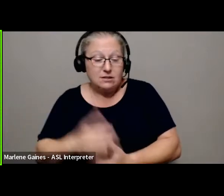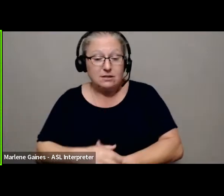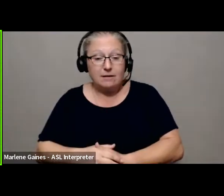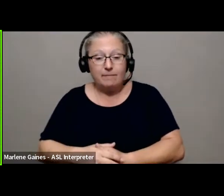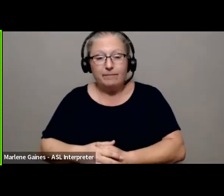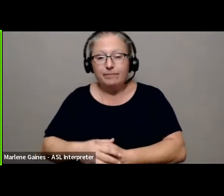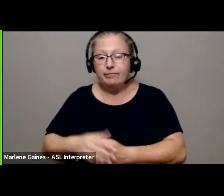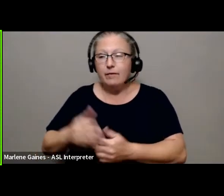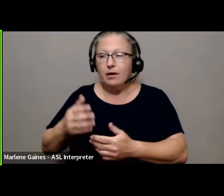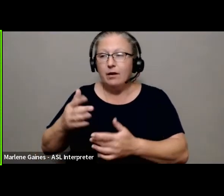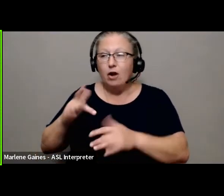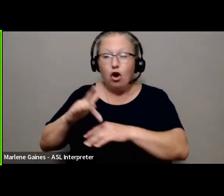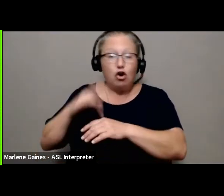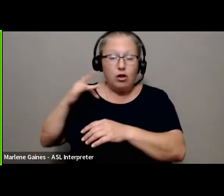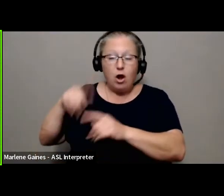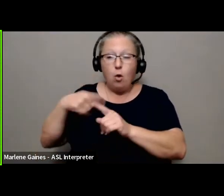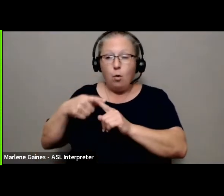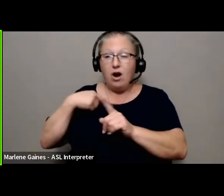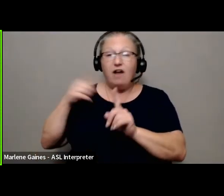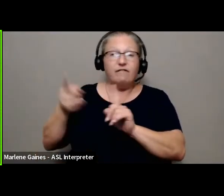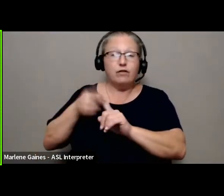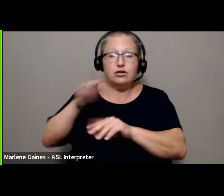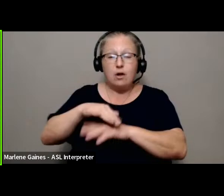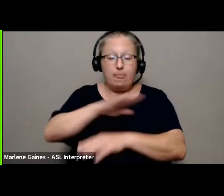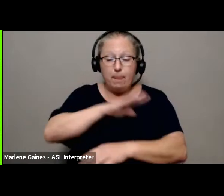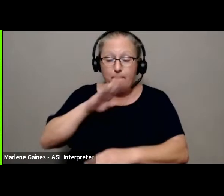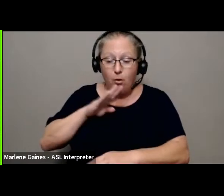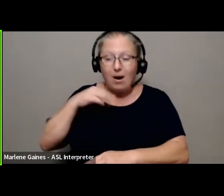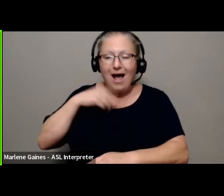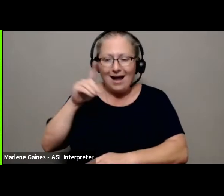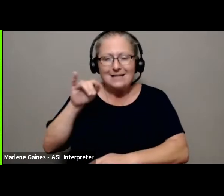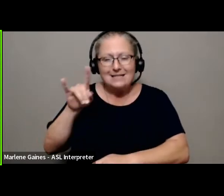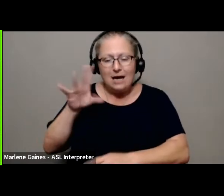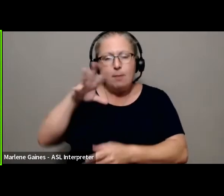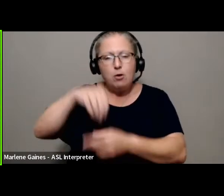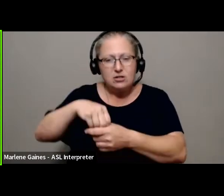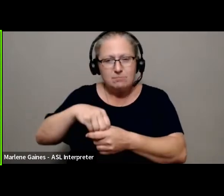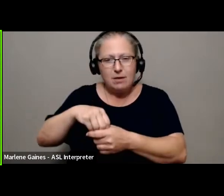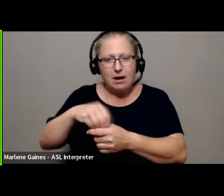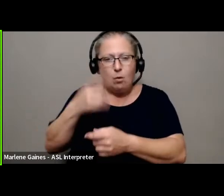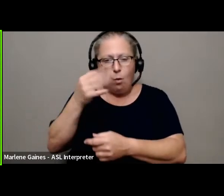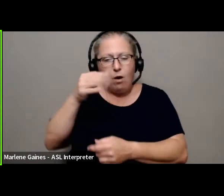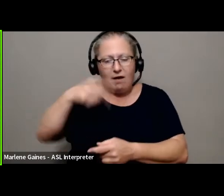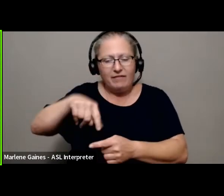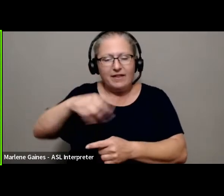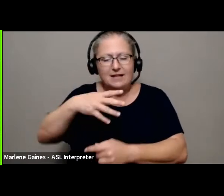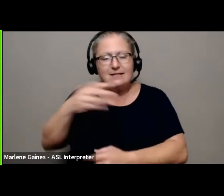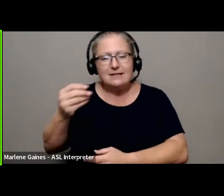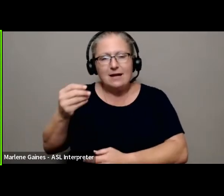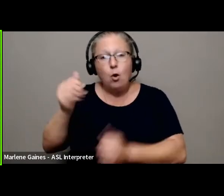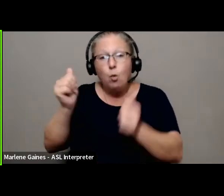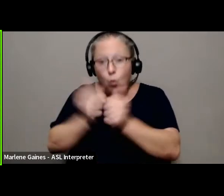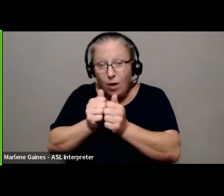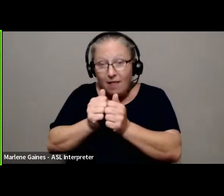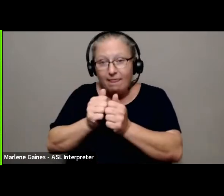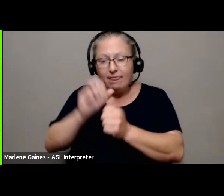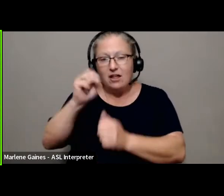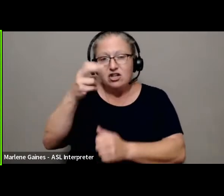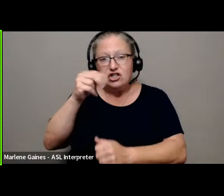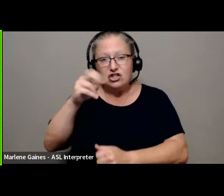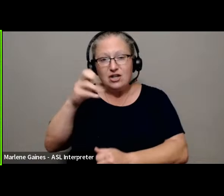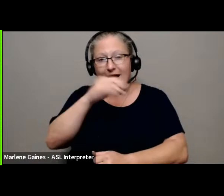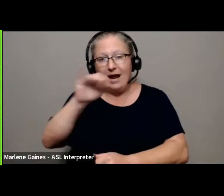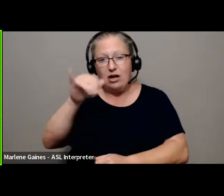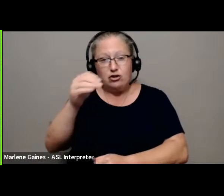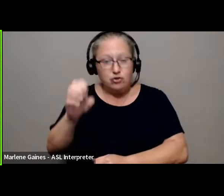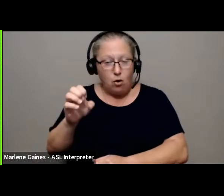and early on, when I was first on the board, I did participate in one of these with Shane and